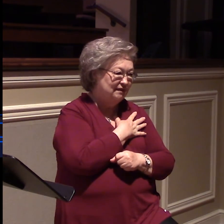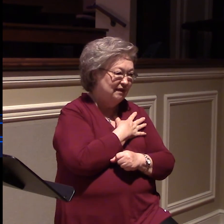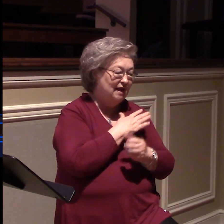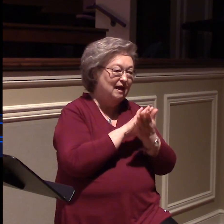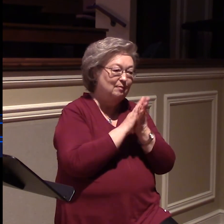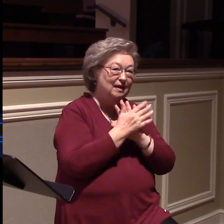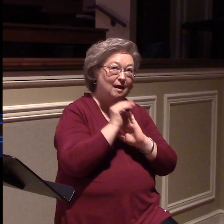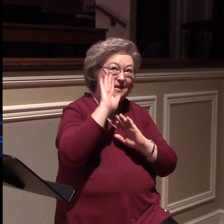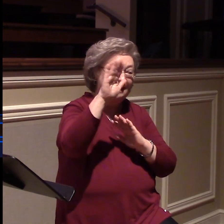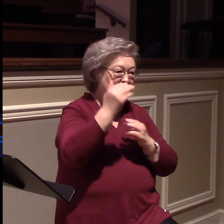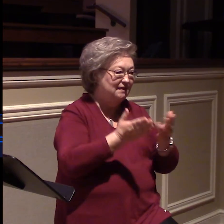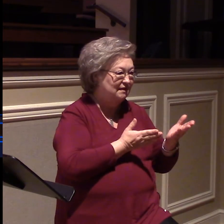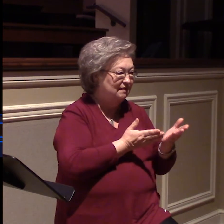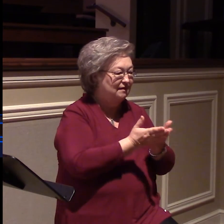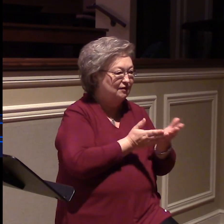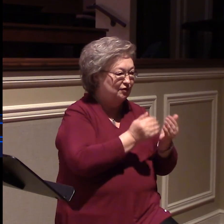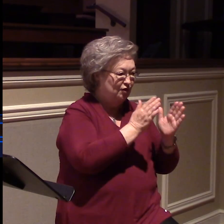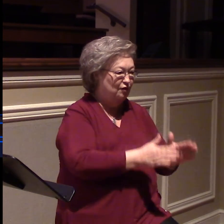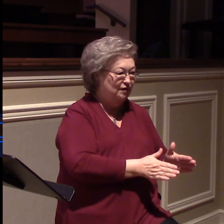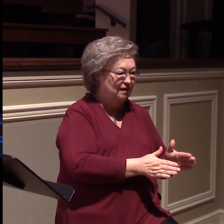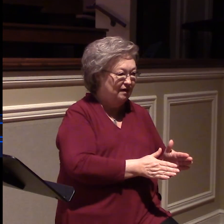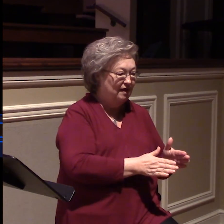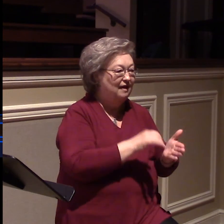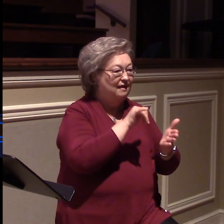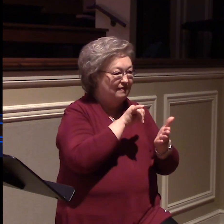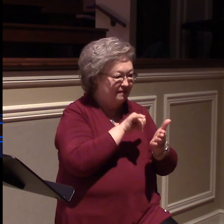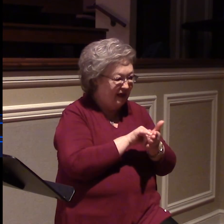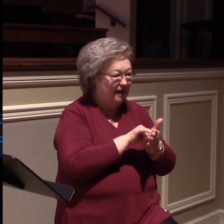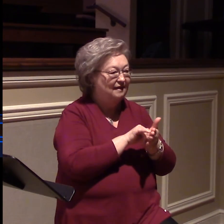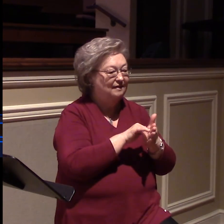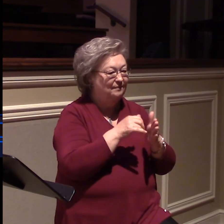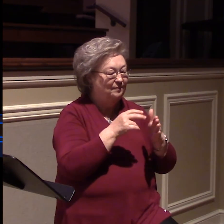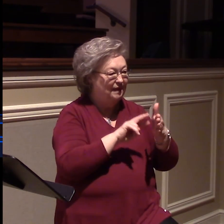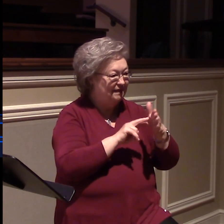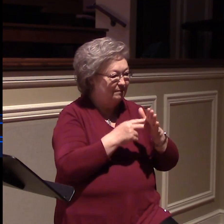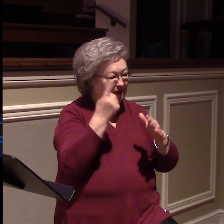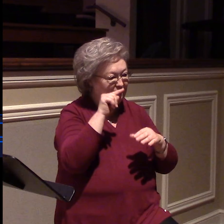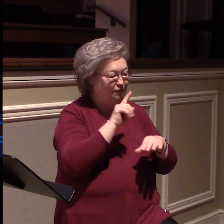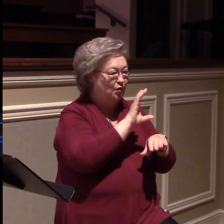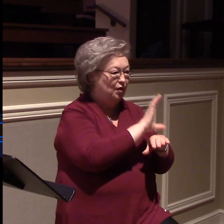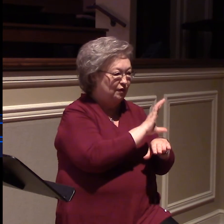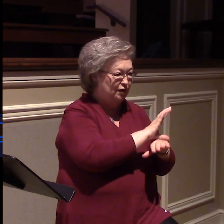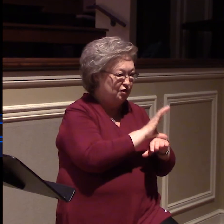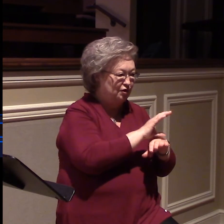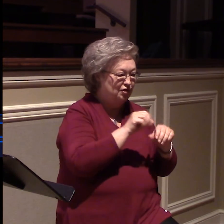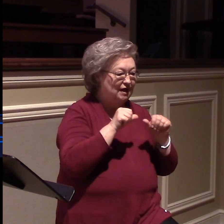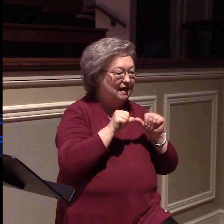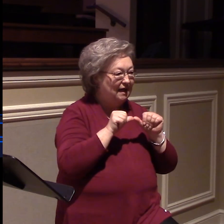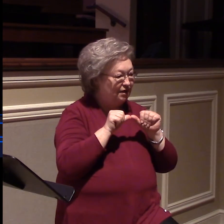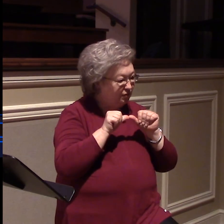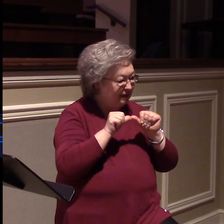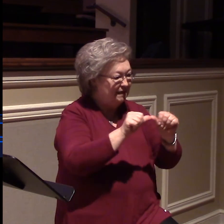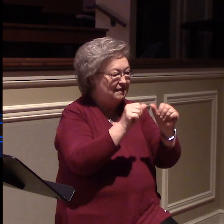needs to lead in the church. Are men who know how to love well and sacrifice well and stay in covenant well.